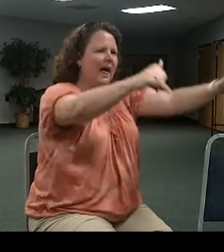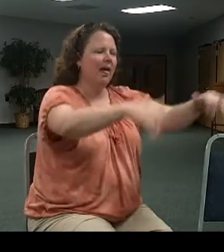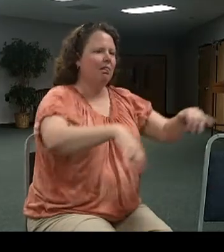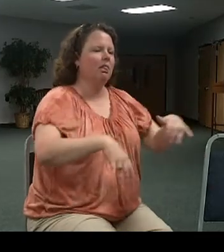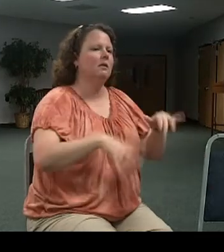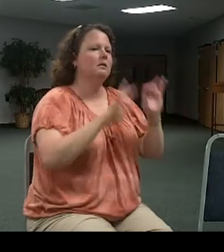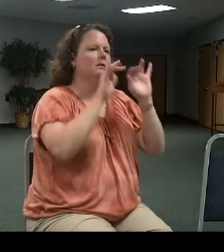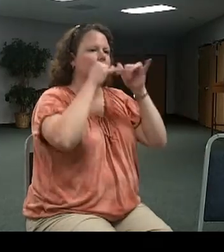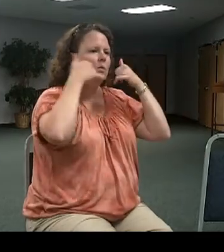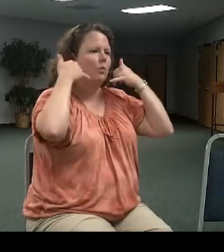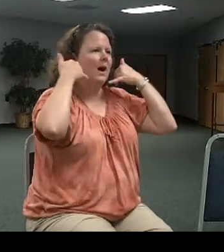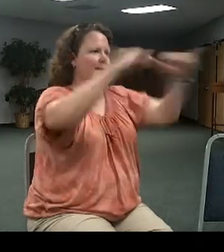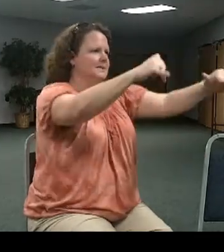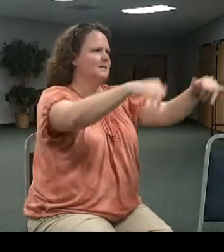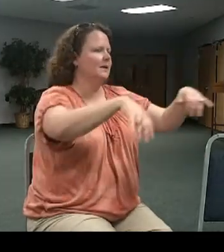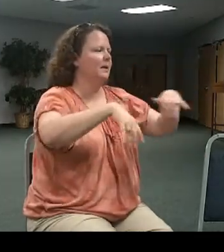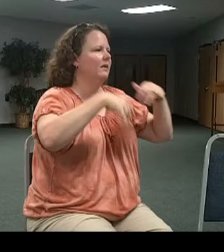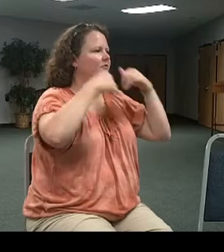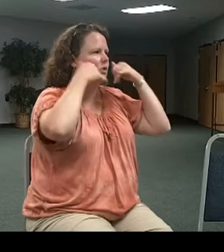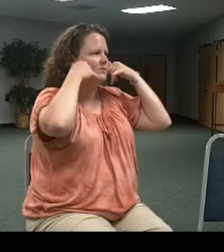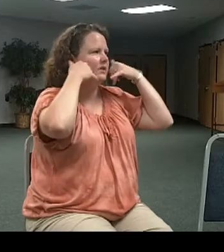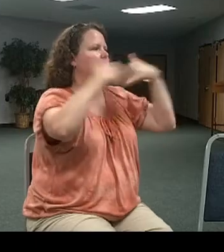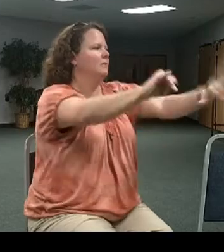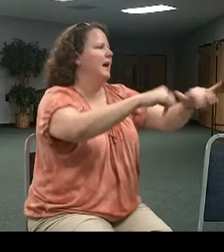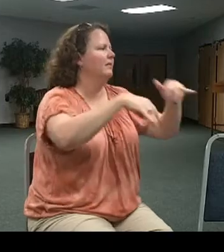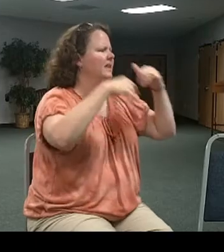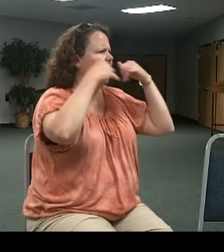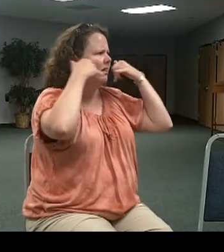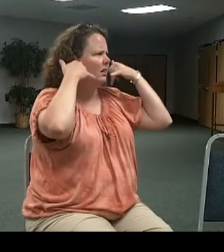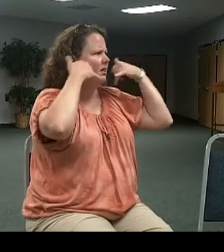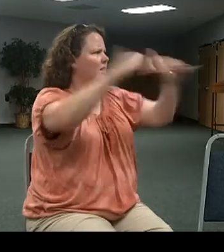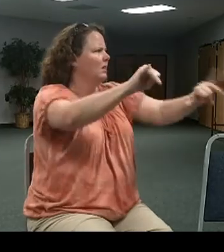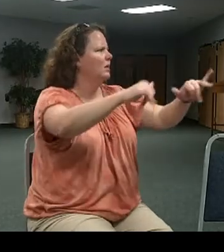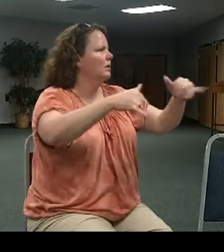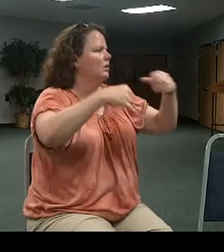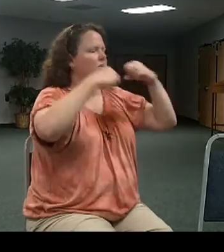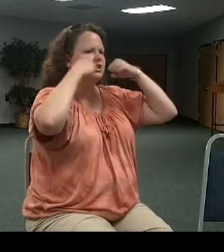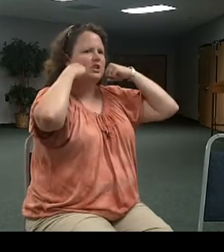Yell. Wise. Coming forcefully out of your mouth. Yell. Shout.